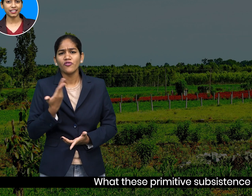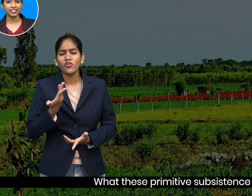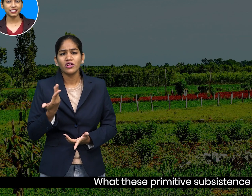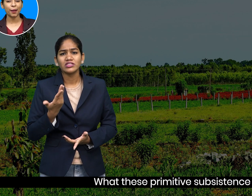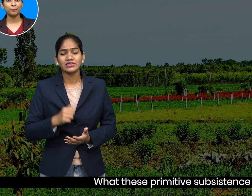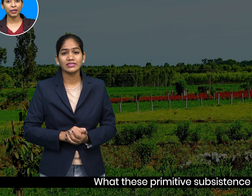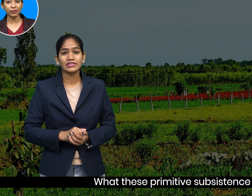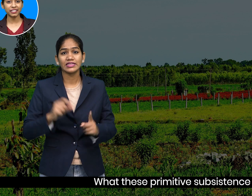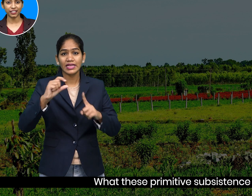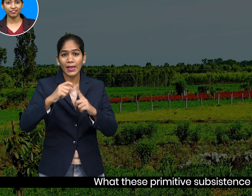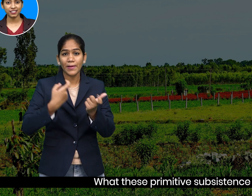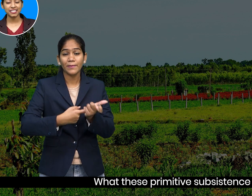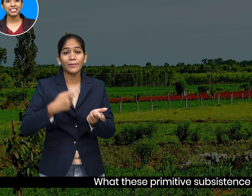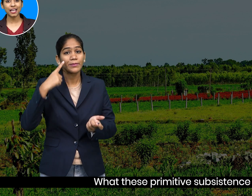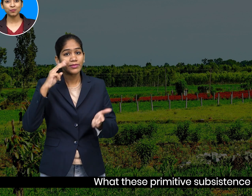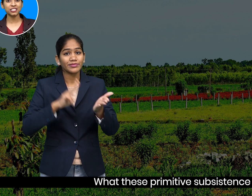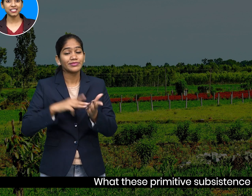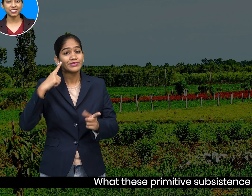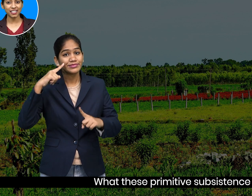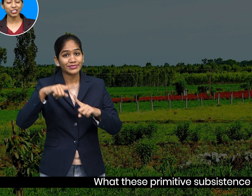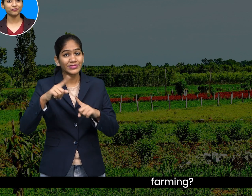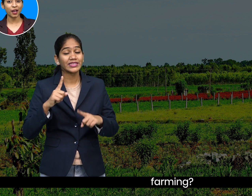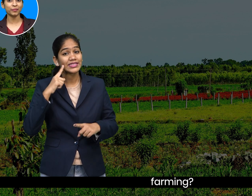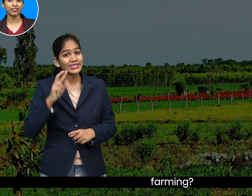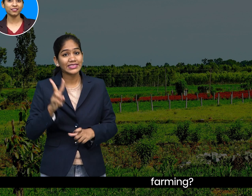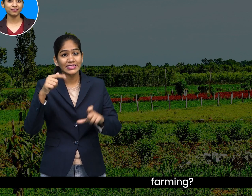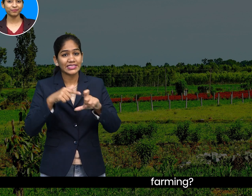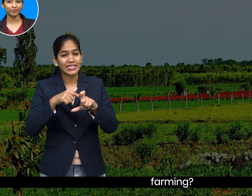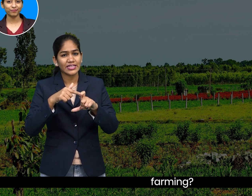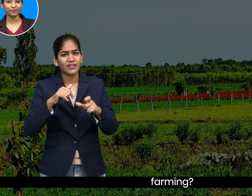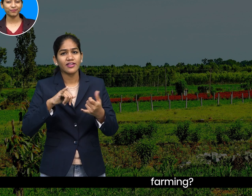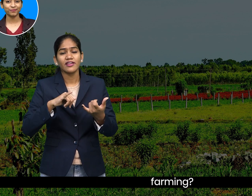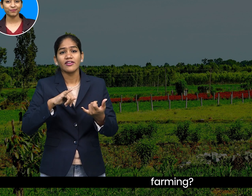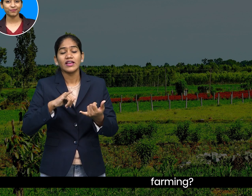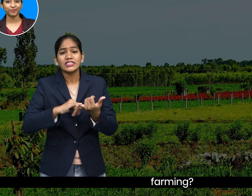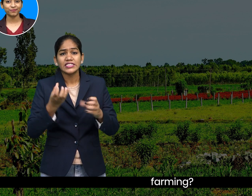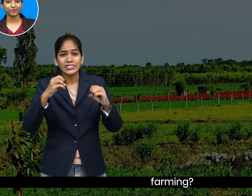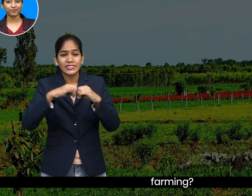What is primitive subsistence farming?